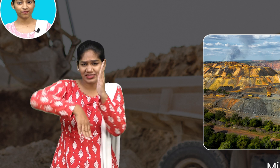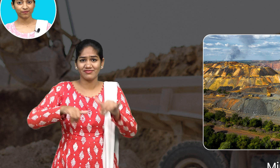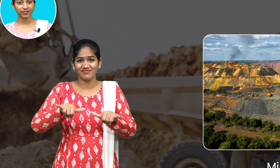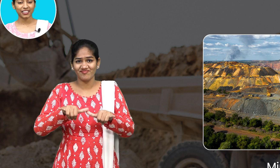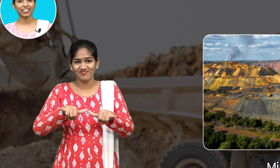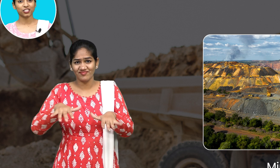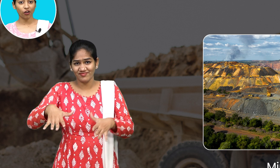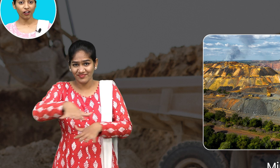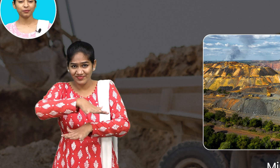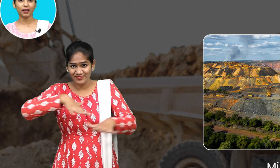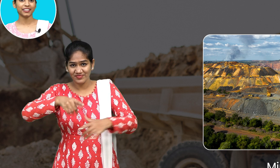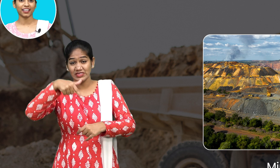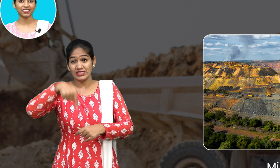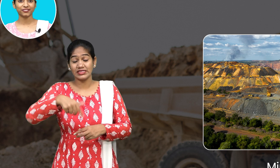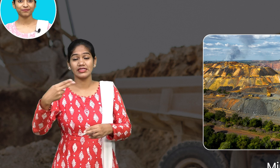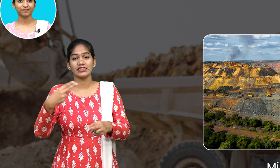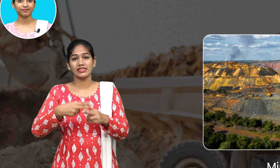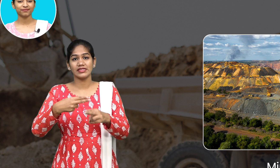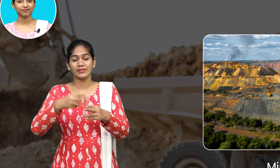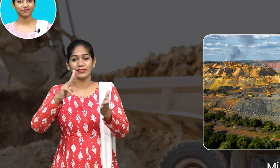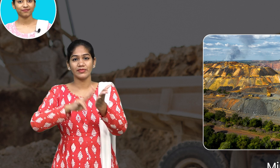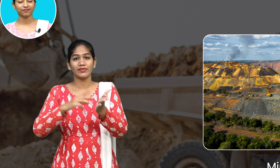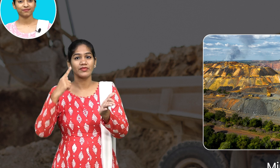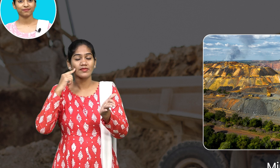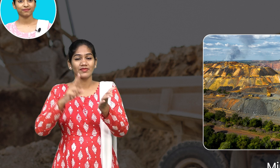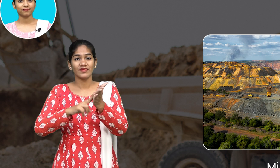surface is called mining.